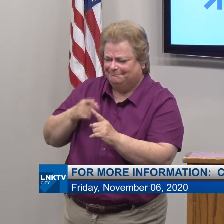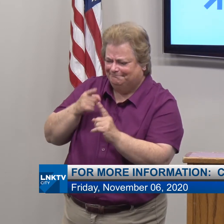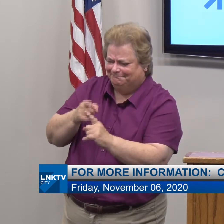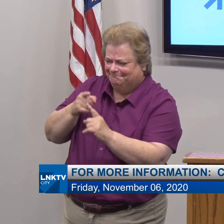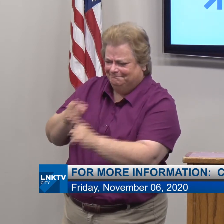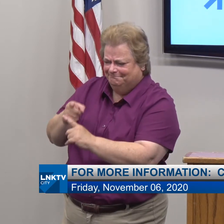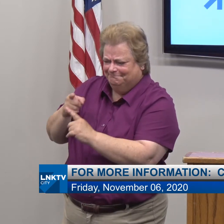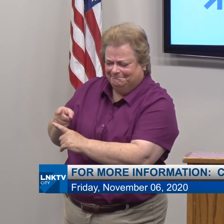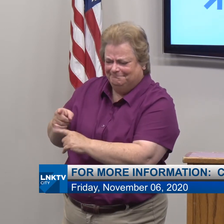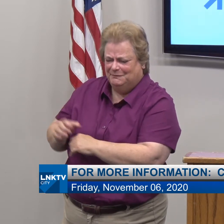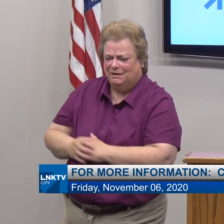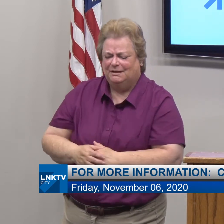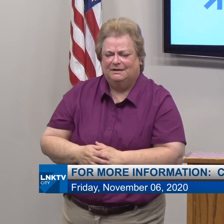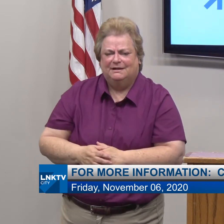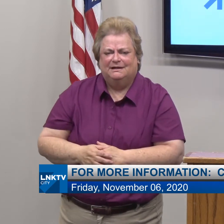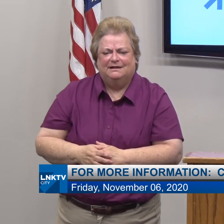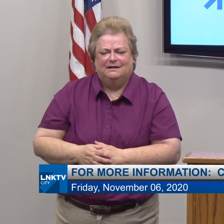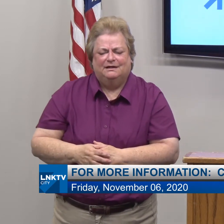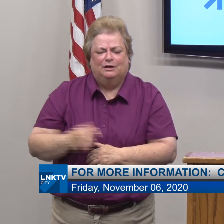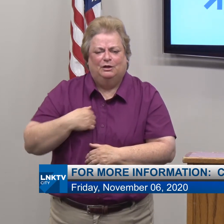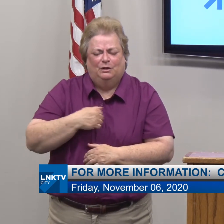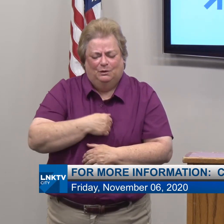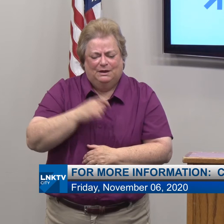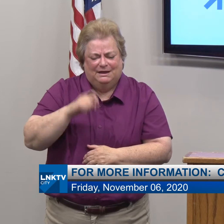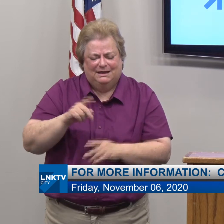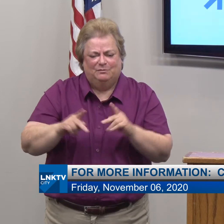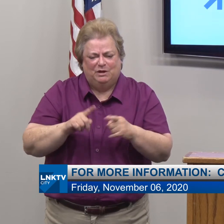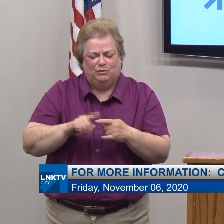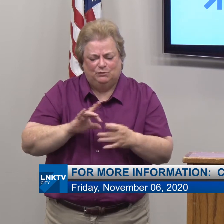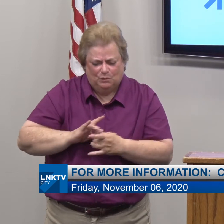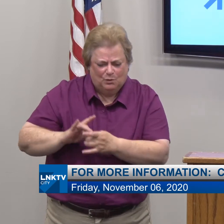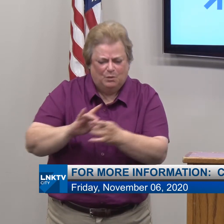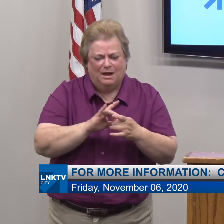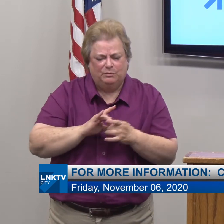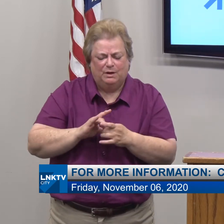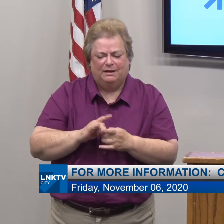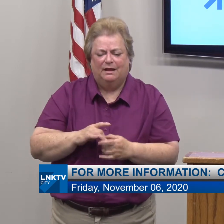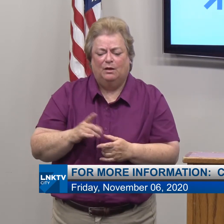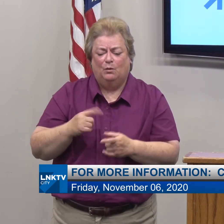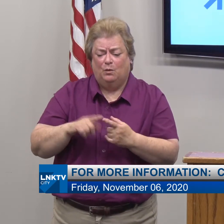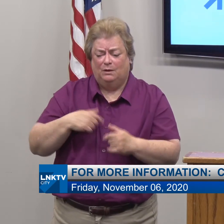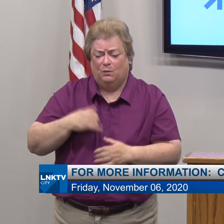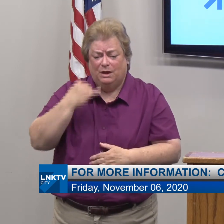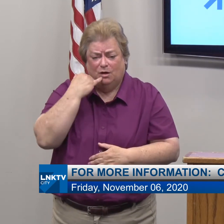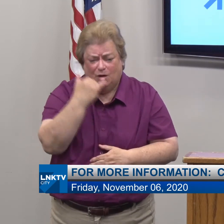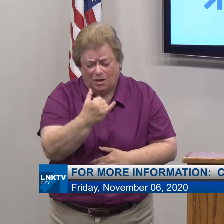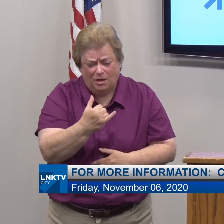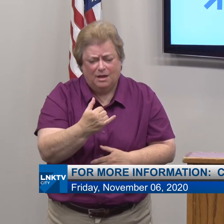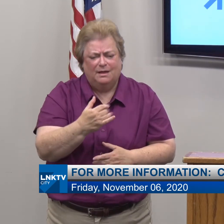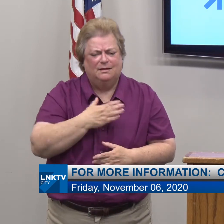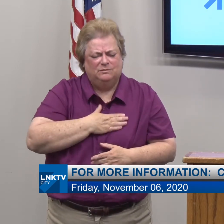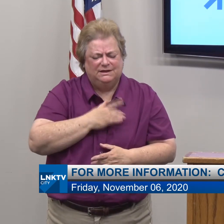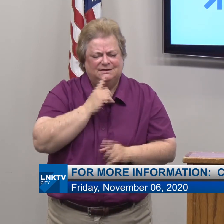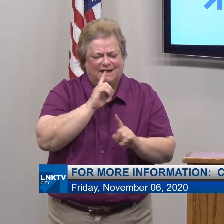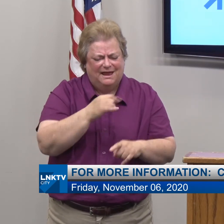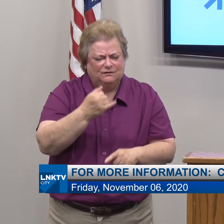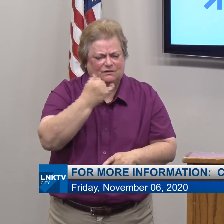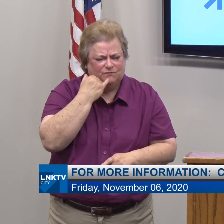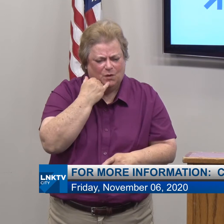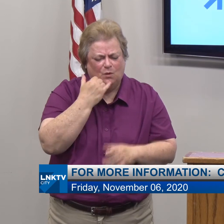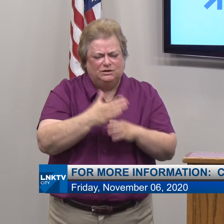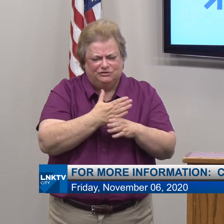And we really need people to cooperate with us, answer their phone when we call, and share information, because that's what's going to